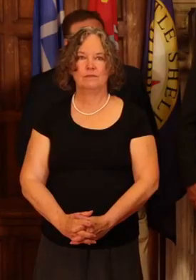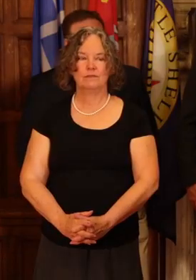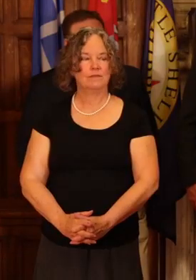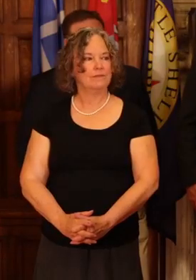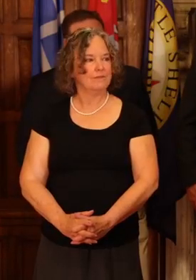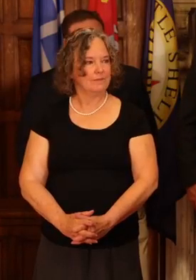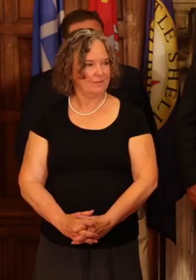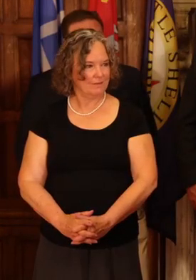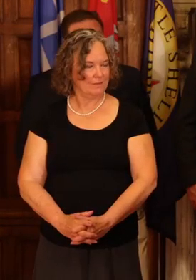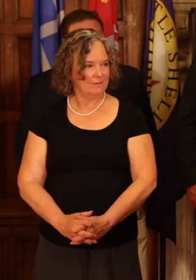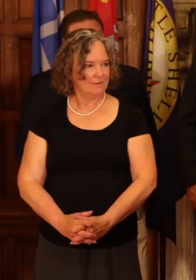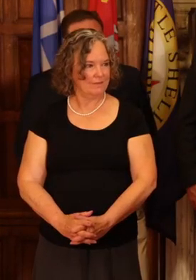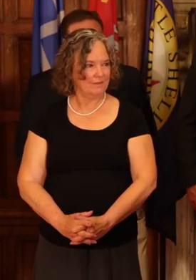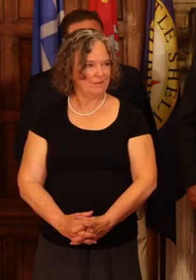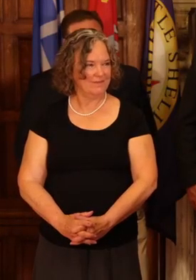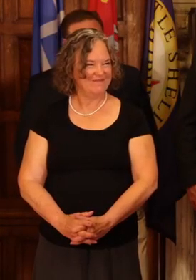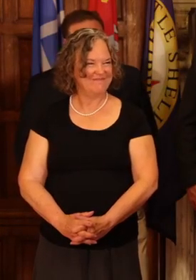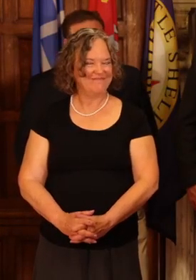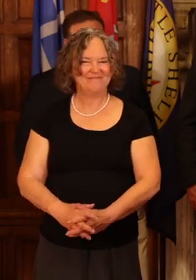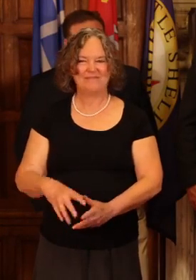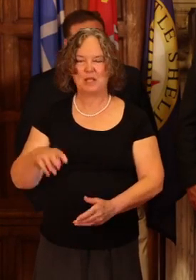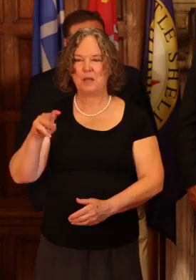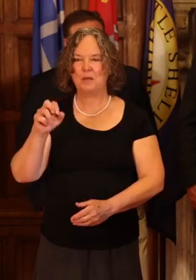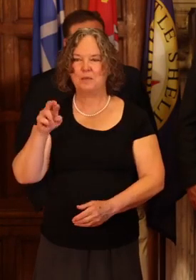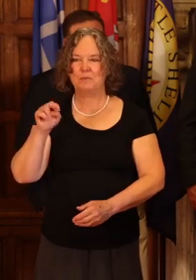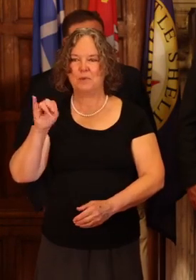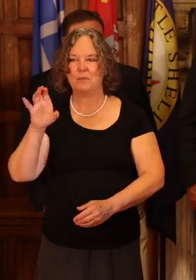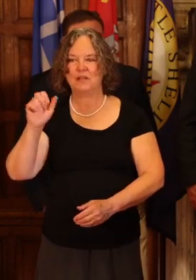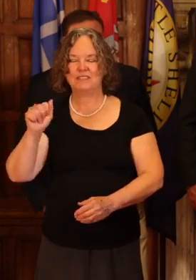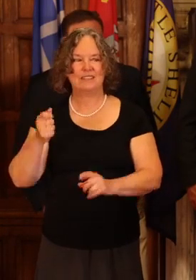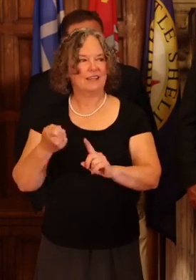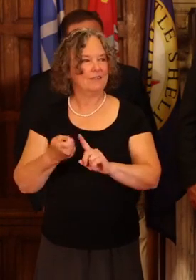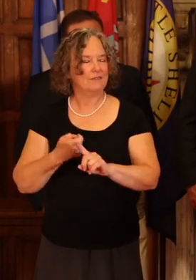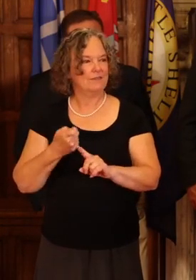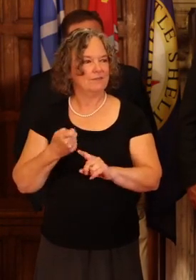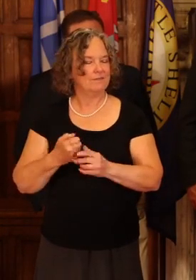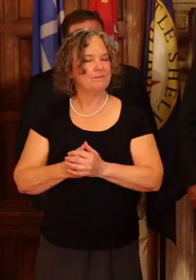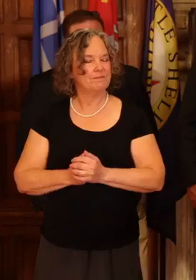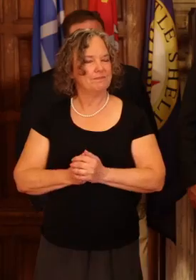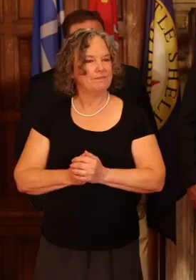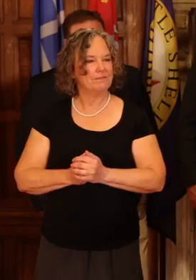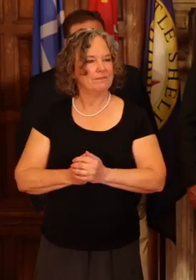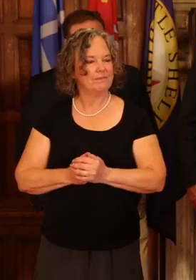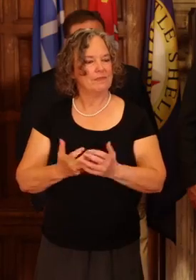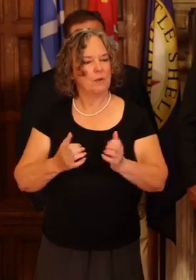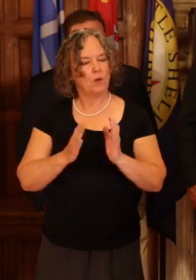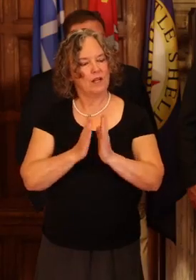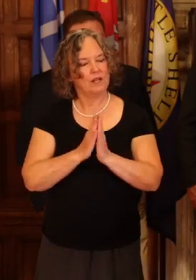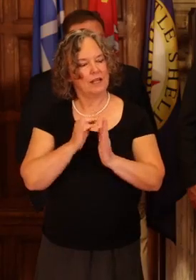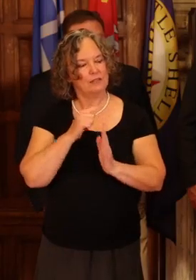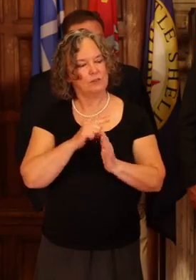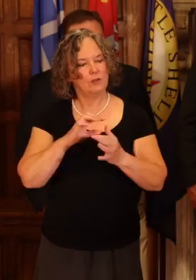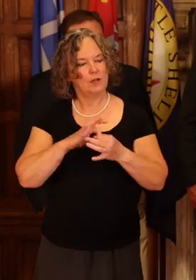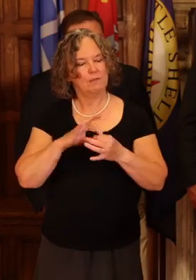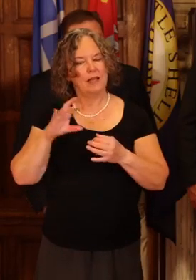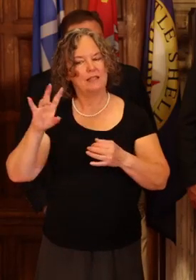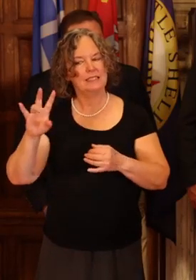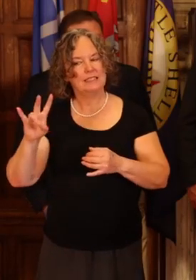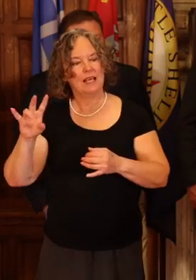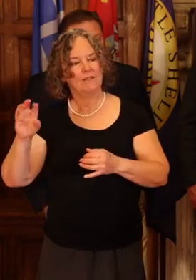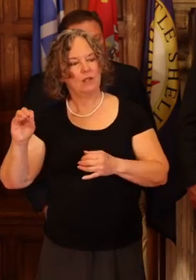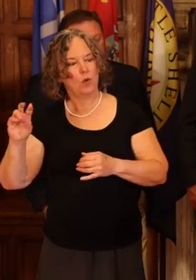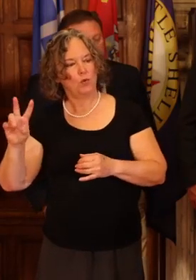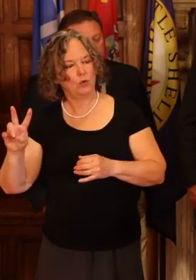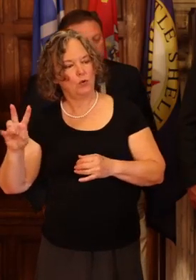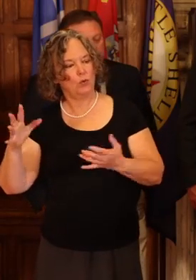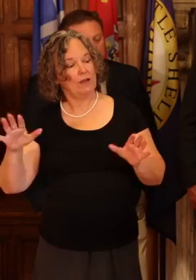Hi, Governor Jean Forte. This is Maritza Georgia from NBC Montana. Hi, Maritza. I wanted to ask you about 702, and I'm wondering, have